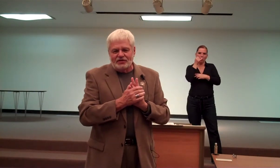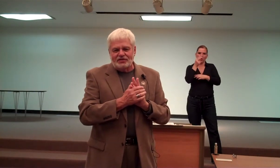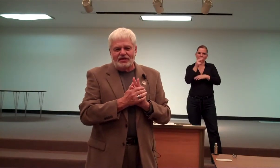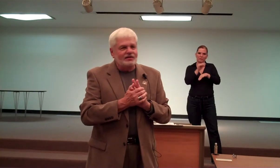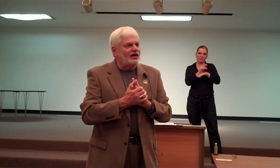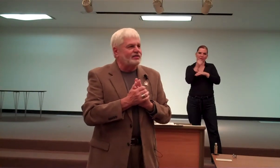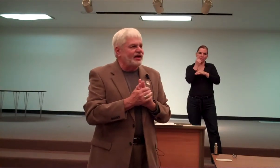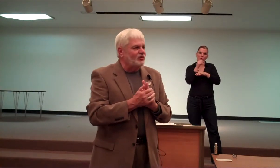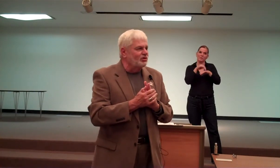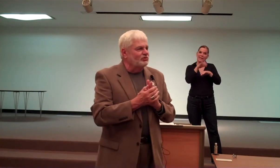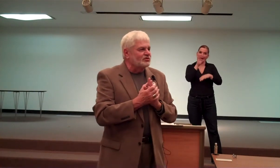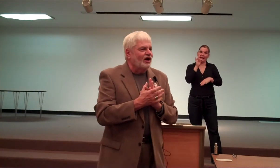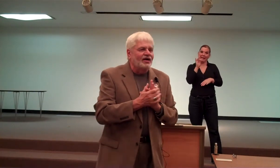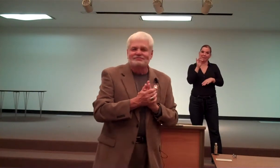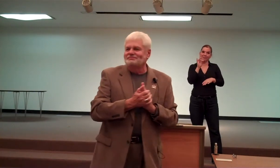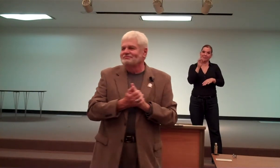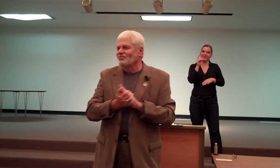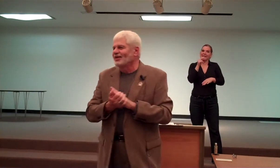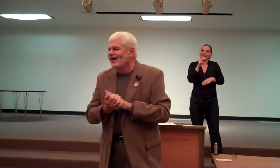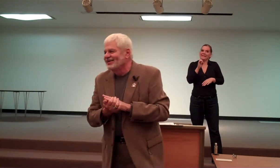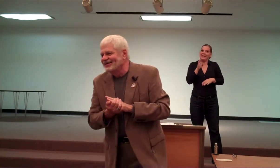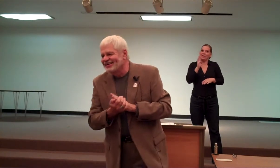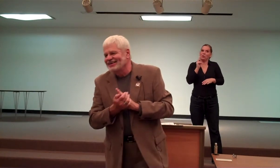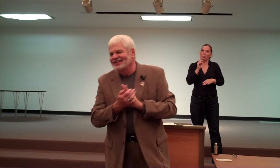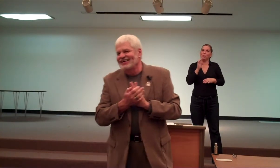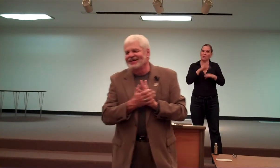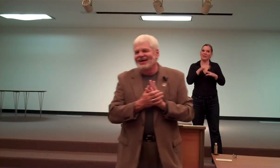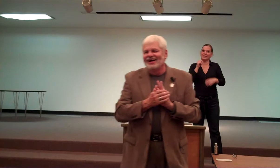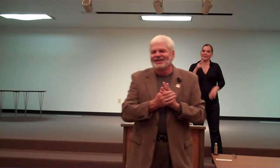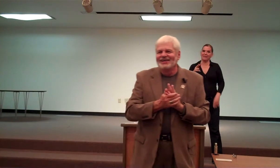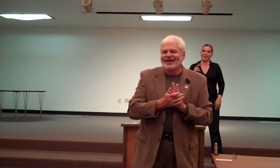nights because at 8 o'clock Daniel Boone was on.